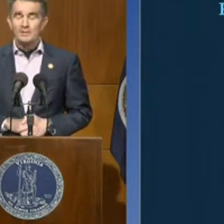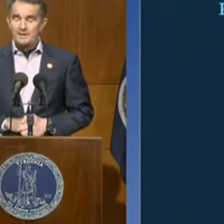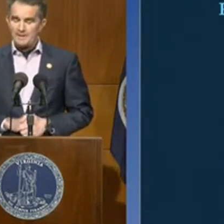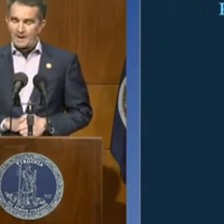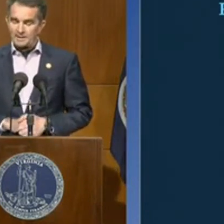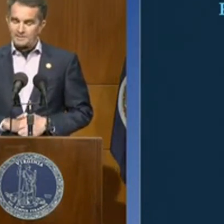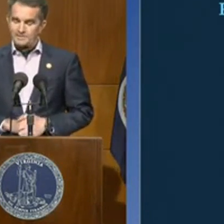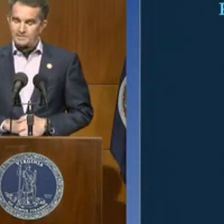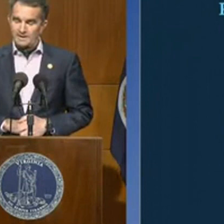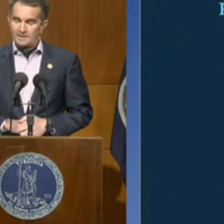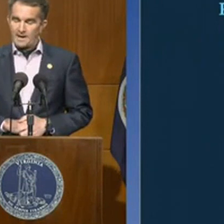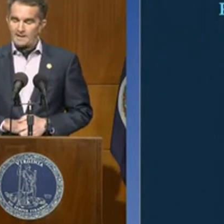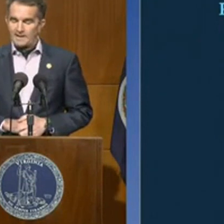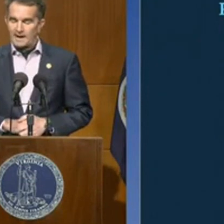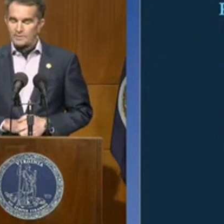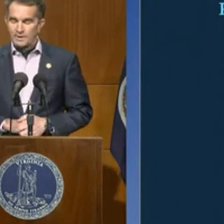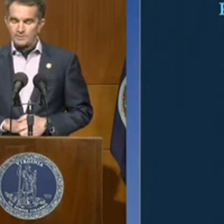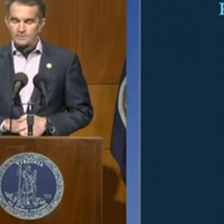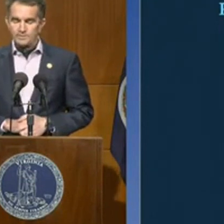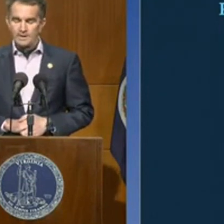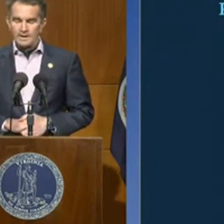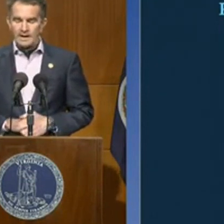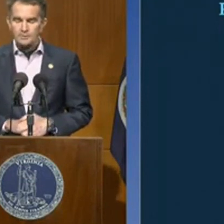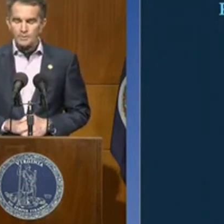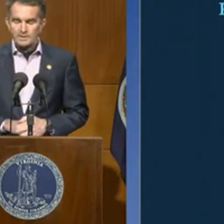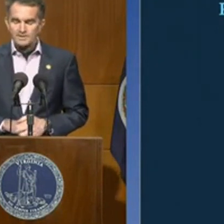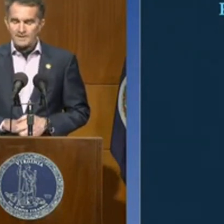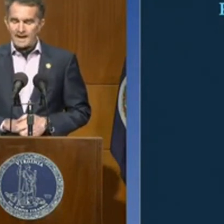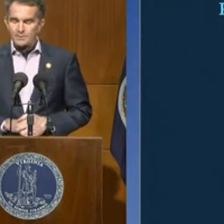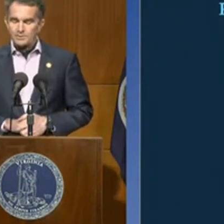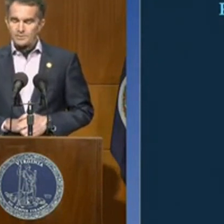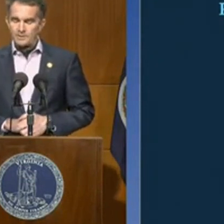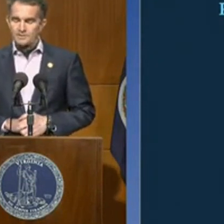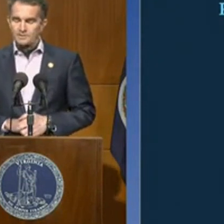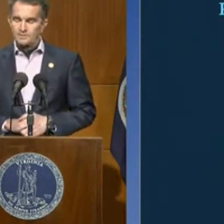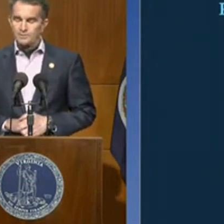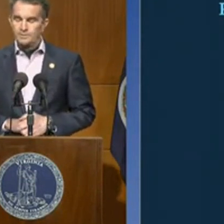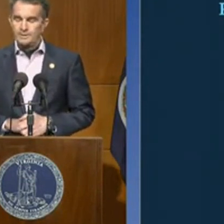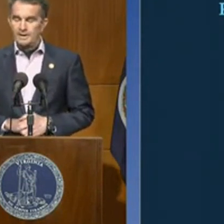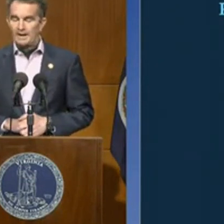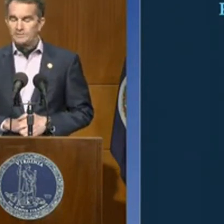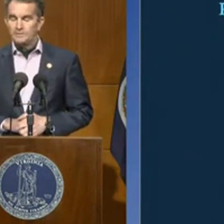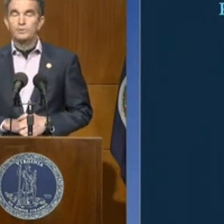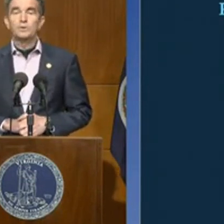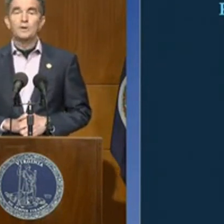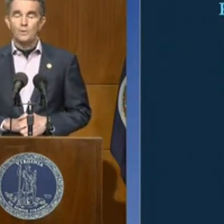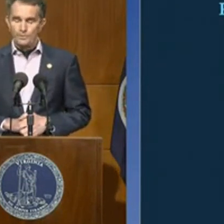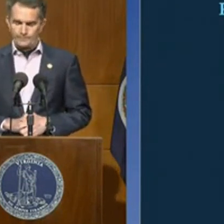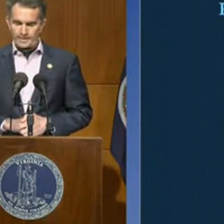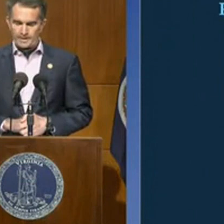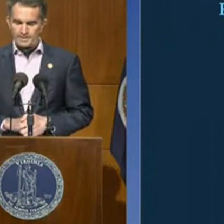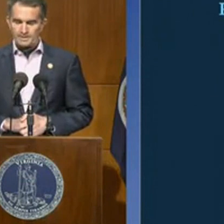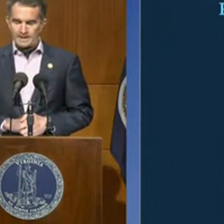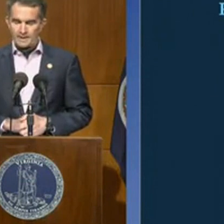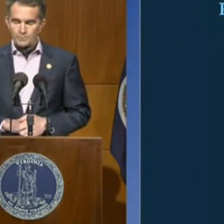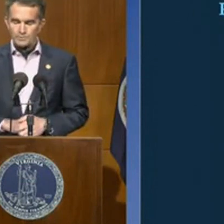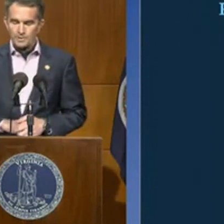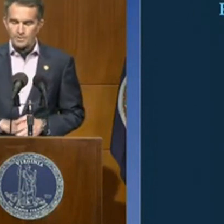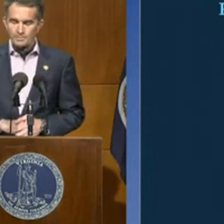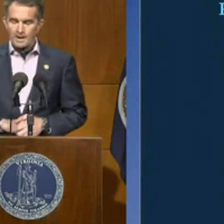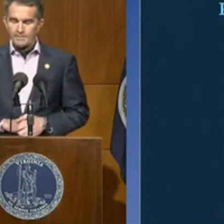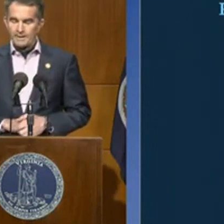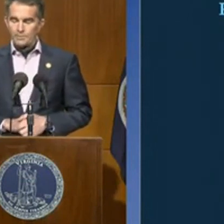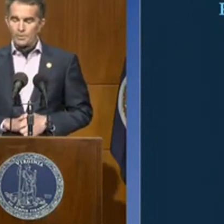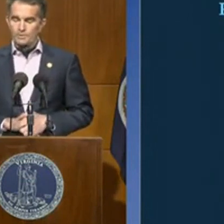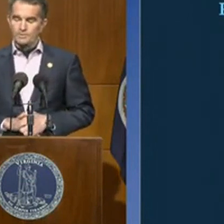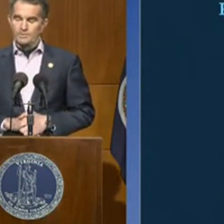includes epidemiologists and contact tracers, as well as language specialists who speak Haitian Creole, the language